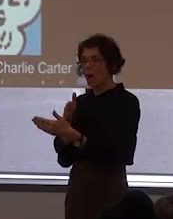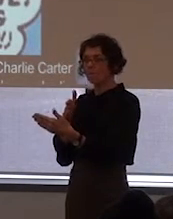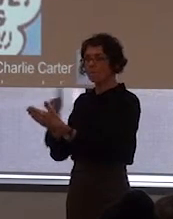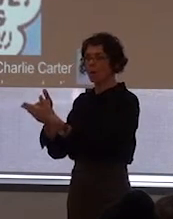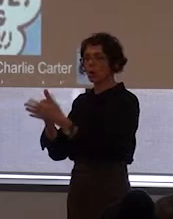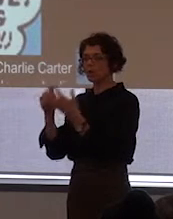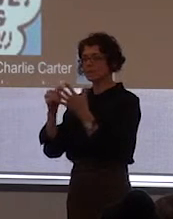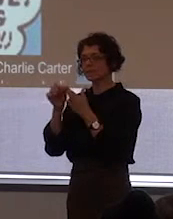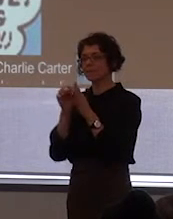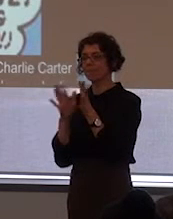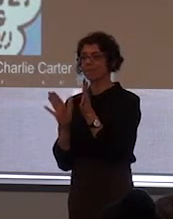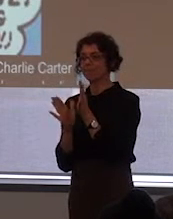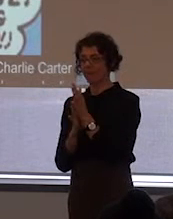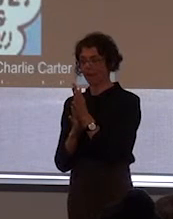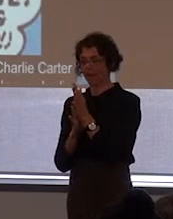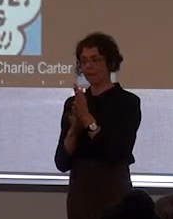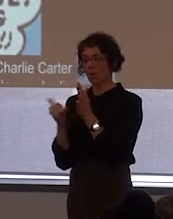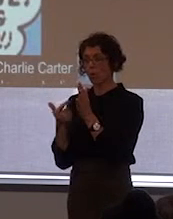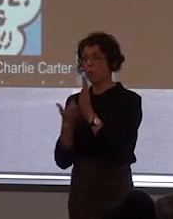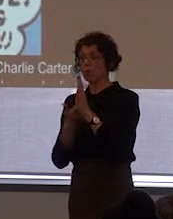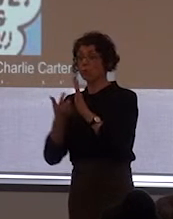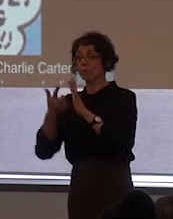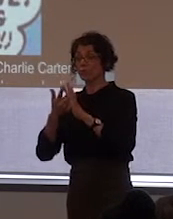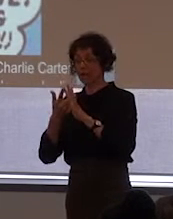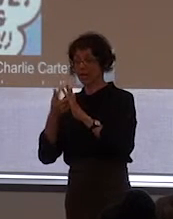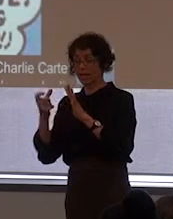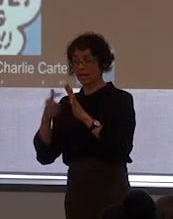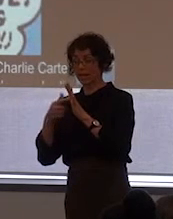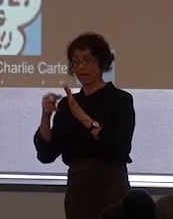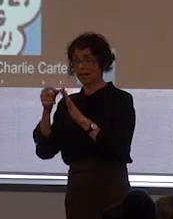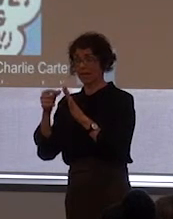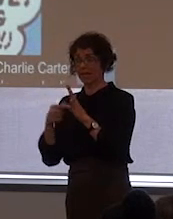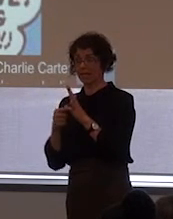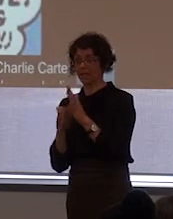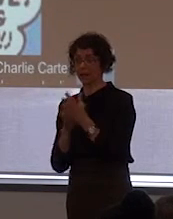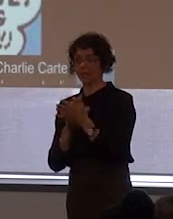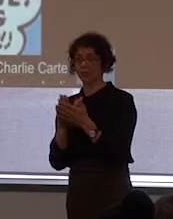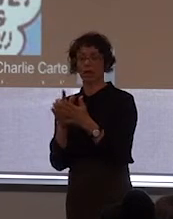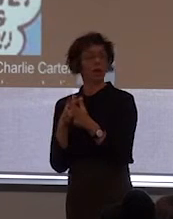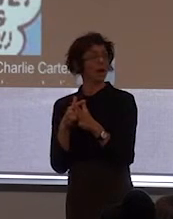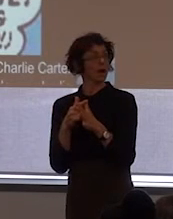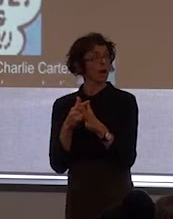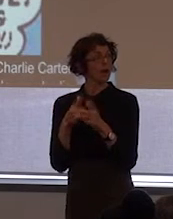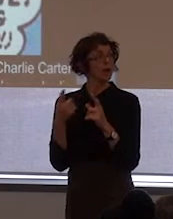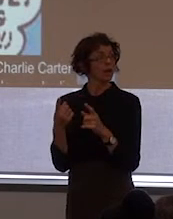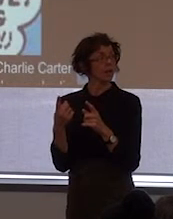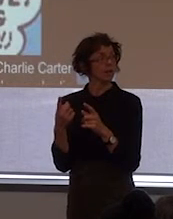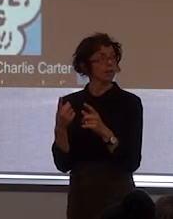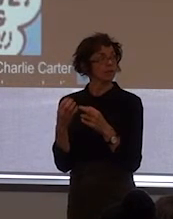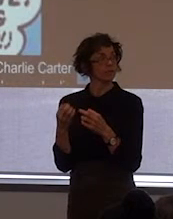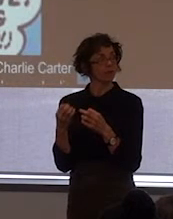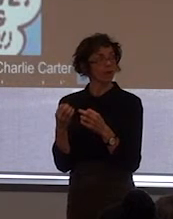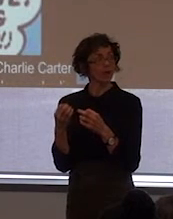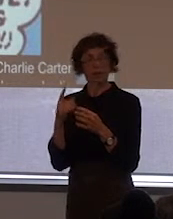to do. And in the case of reCAPTCHA, we're digitizing books, we're getting street addresses,